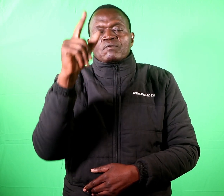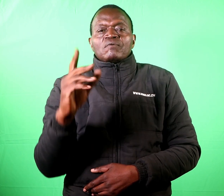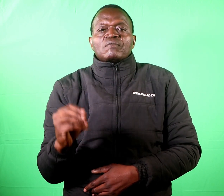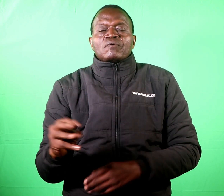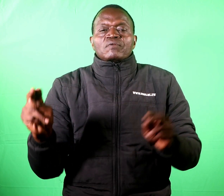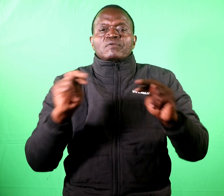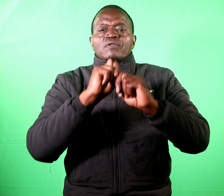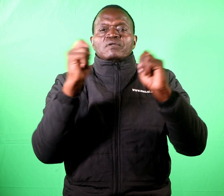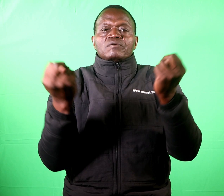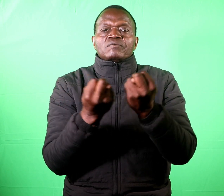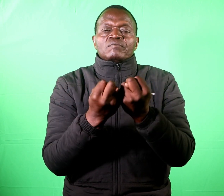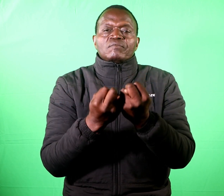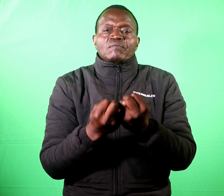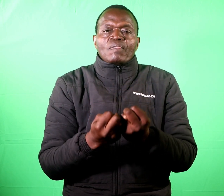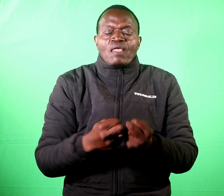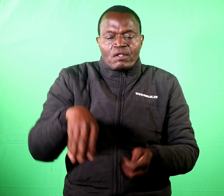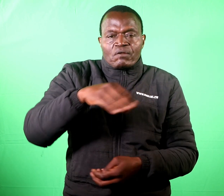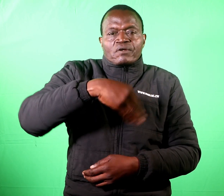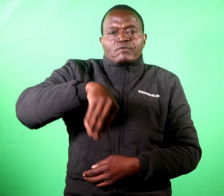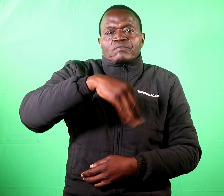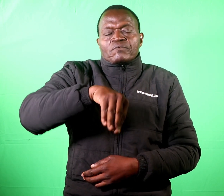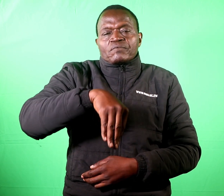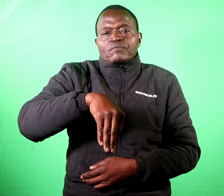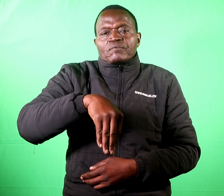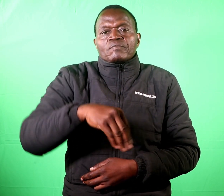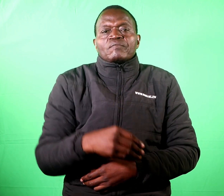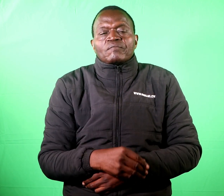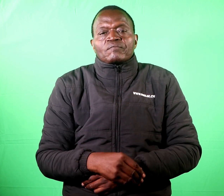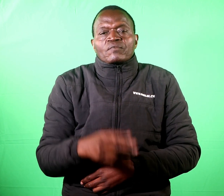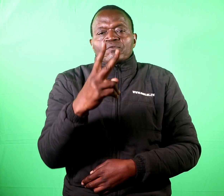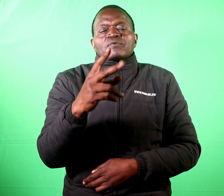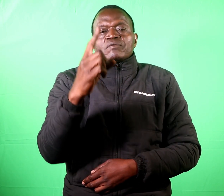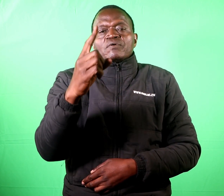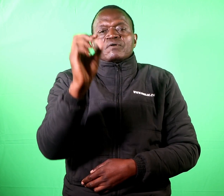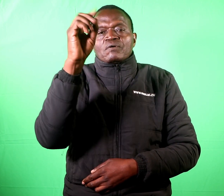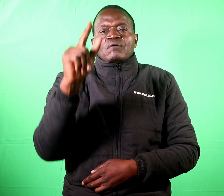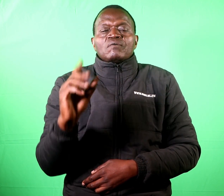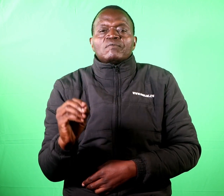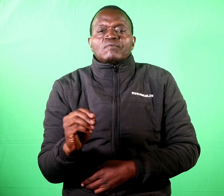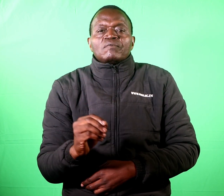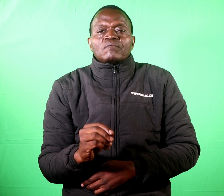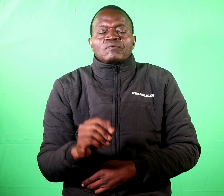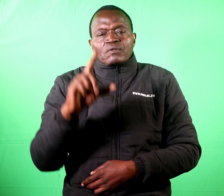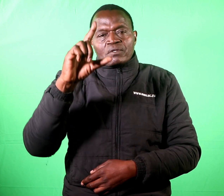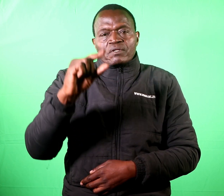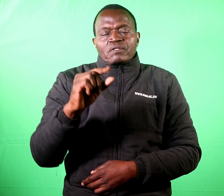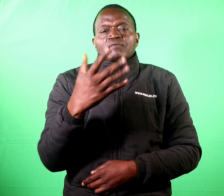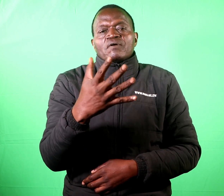National, located within premises, 21%, less than 500